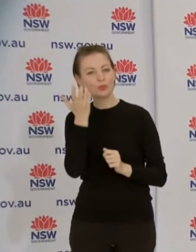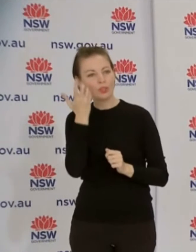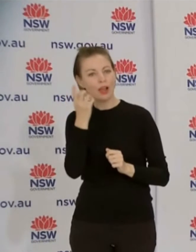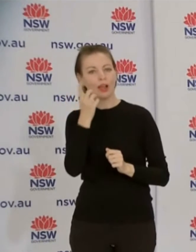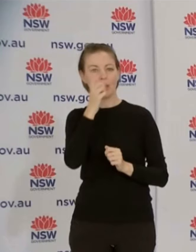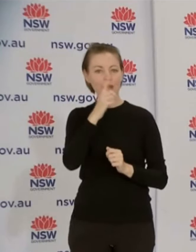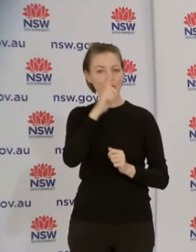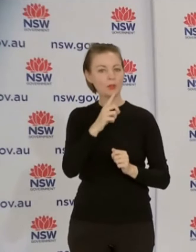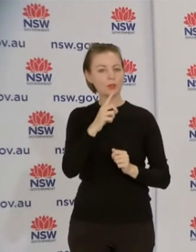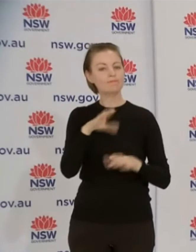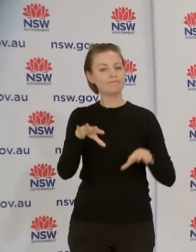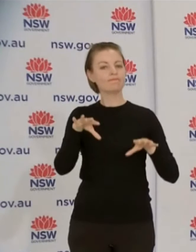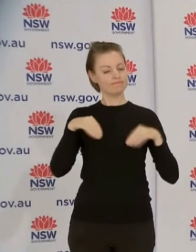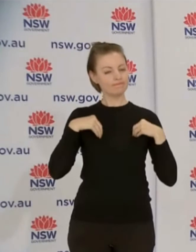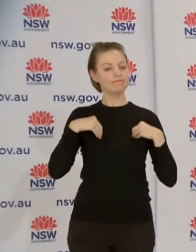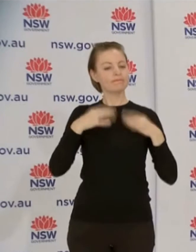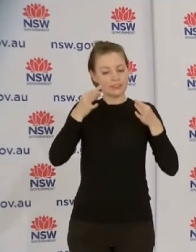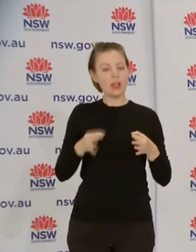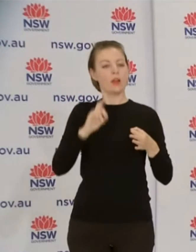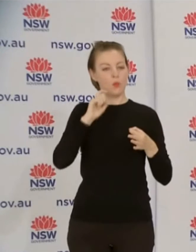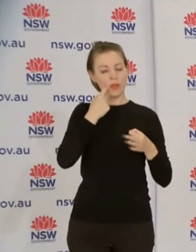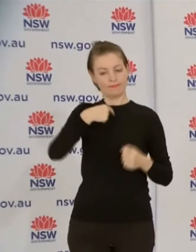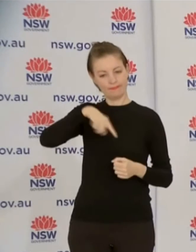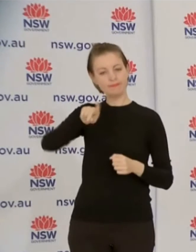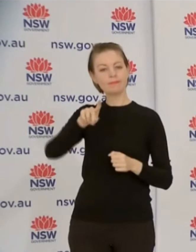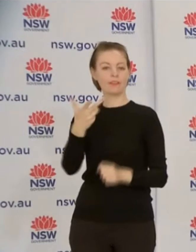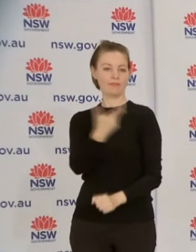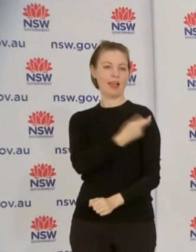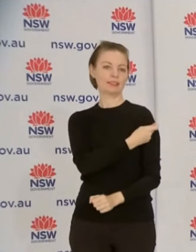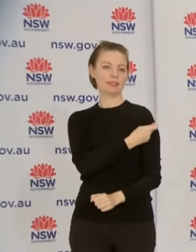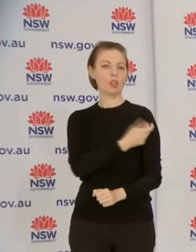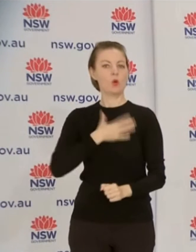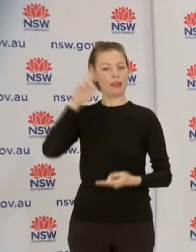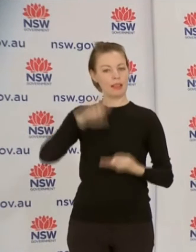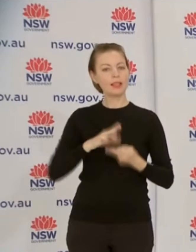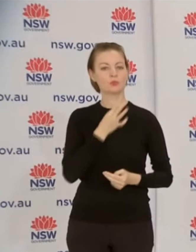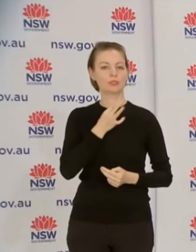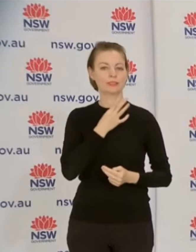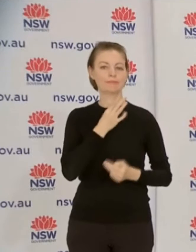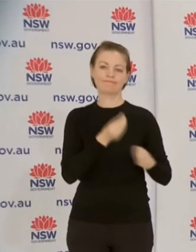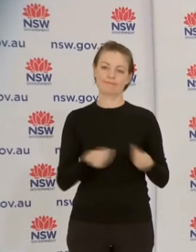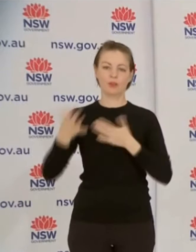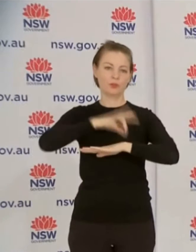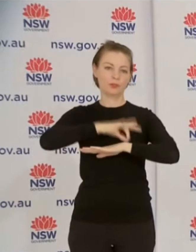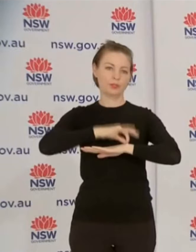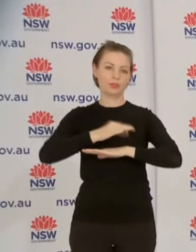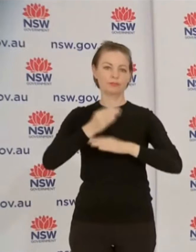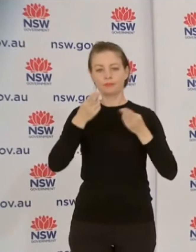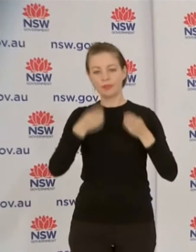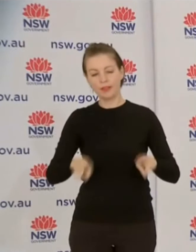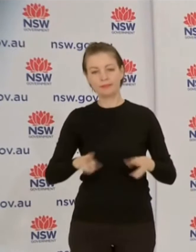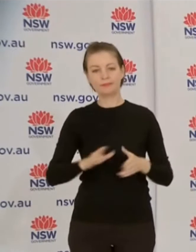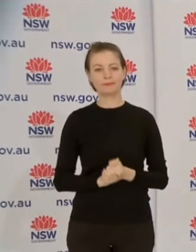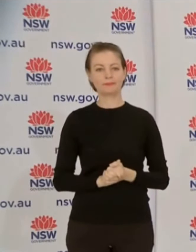vaccine chooses to take the vaccine to prevent ICU and to prevent hospitalisation. Pleasingly today, New